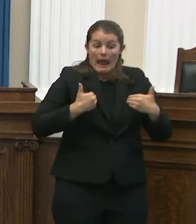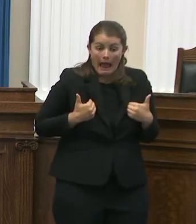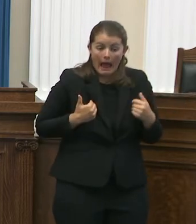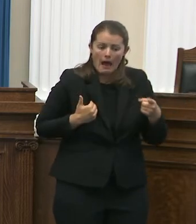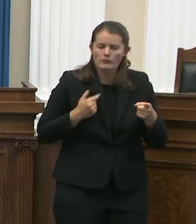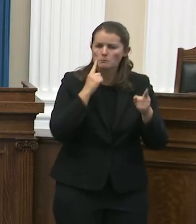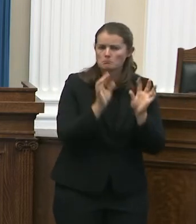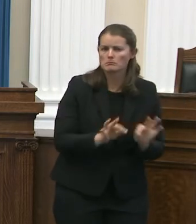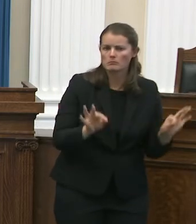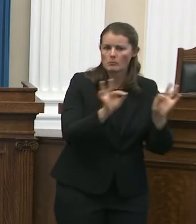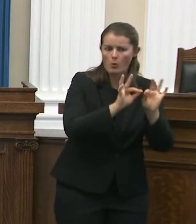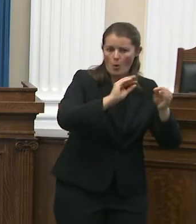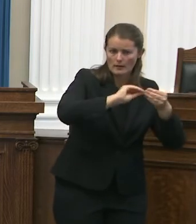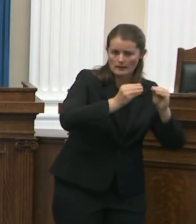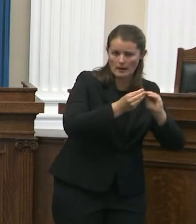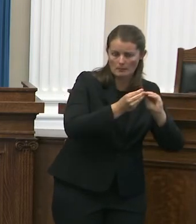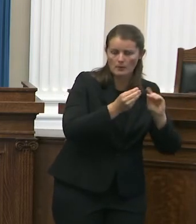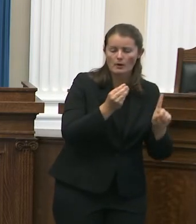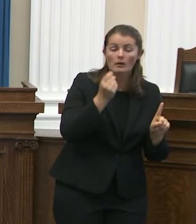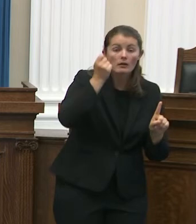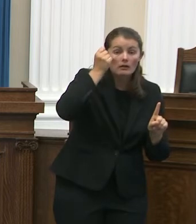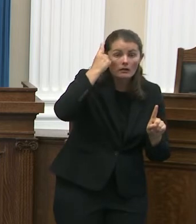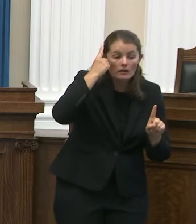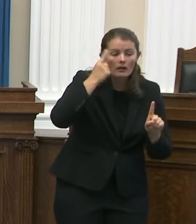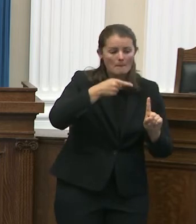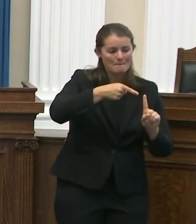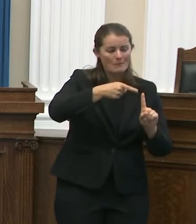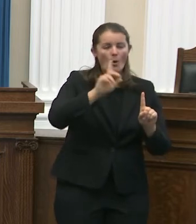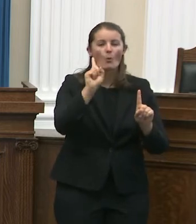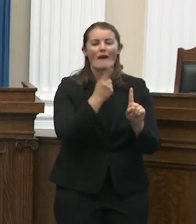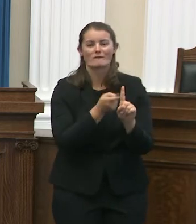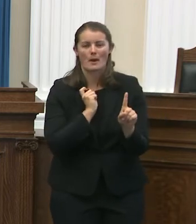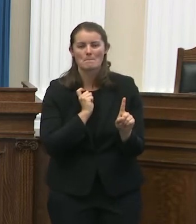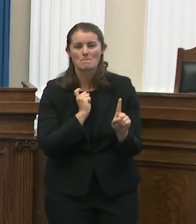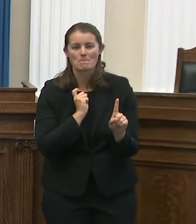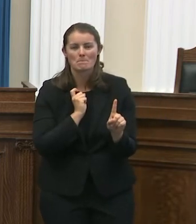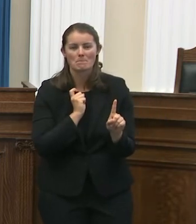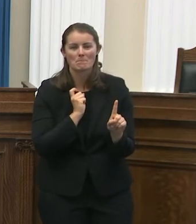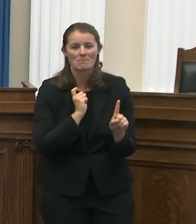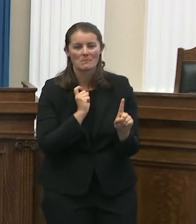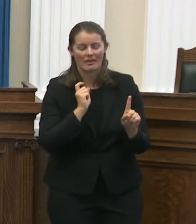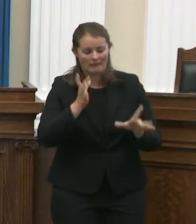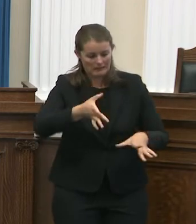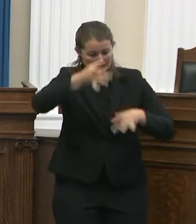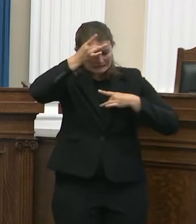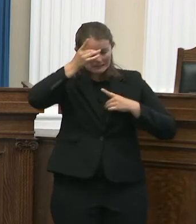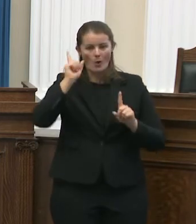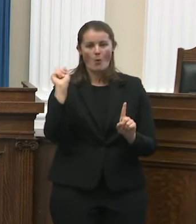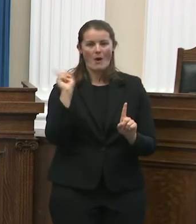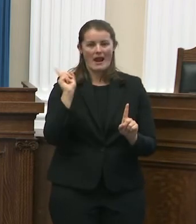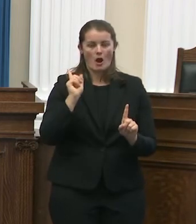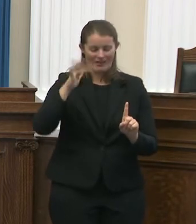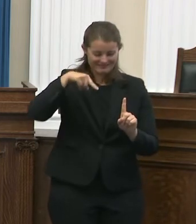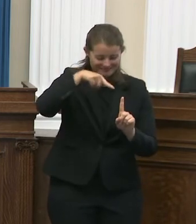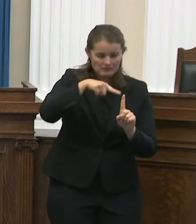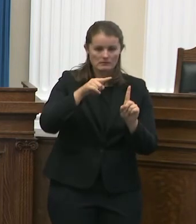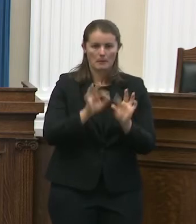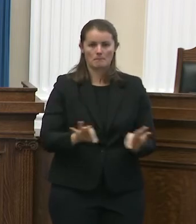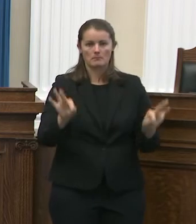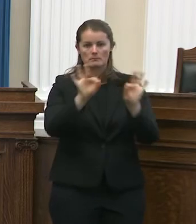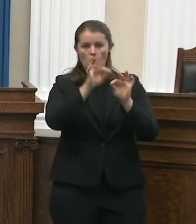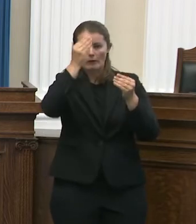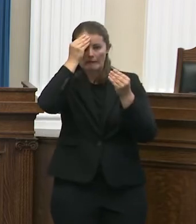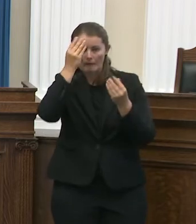up. 20 to 25% of them are directly related to contact tracing, in that we're testing a pool of individuals that are more